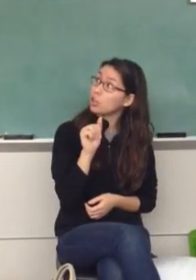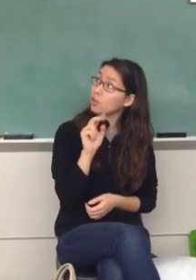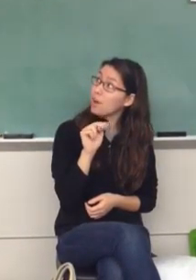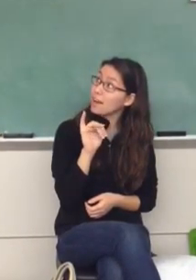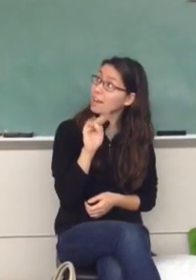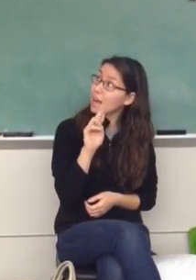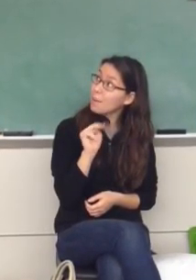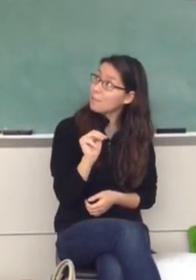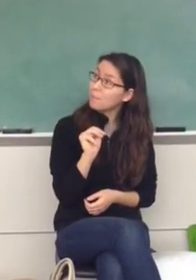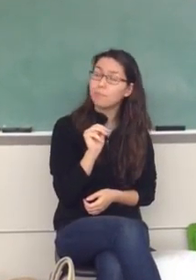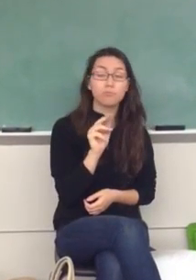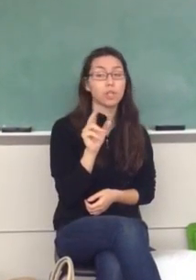Oh, no, water?